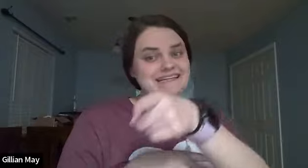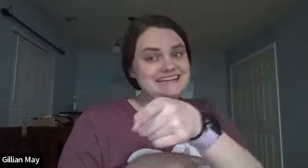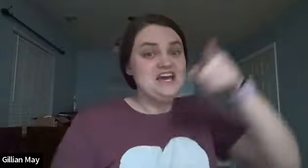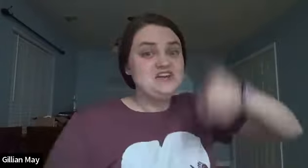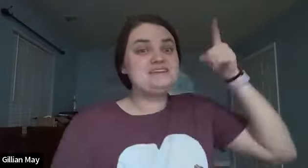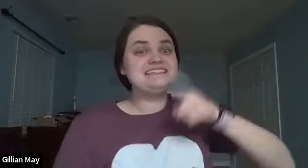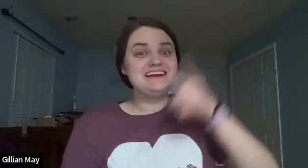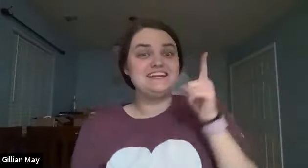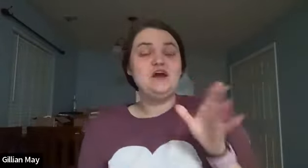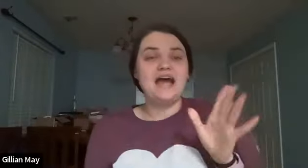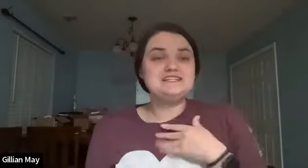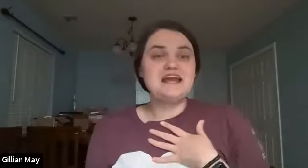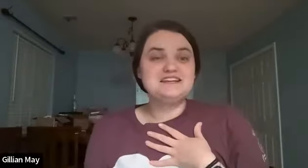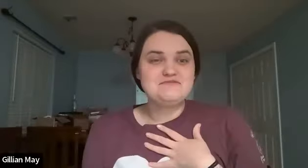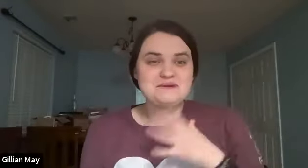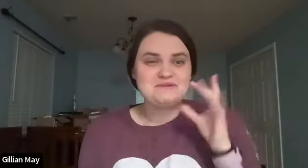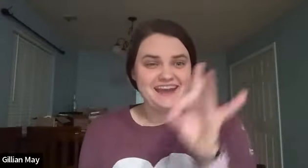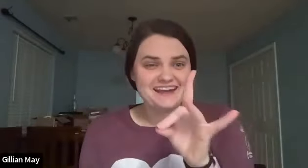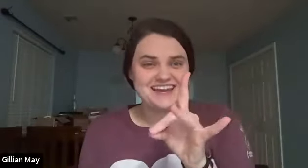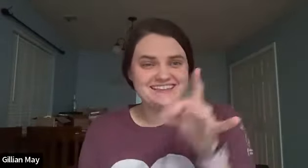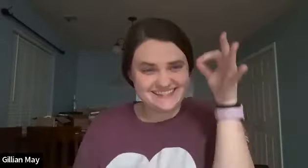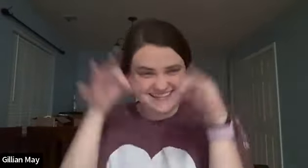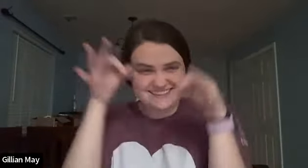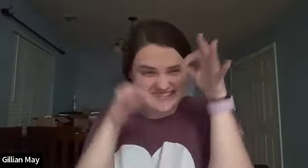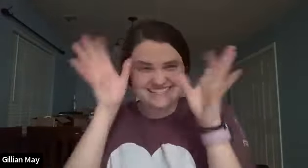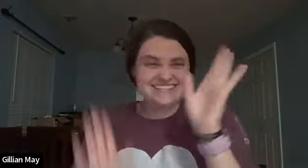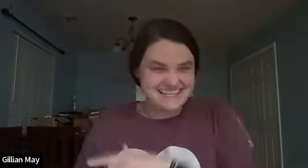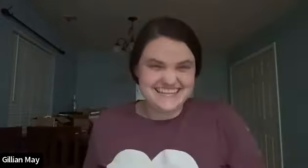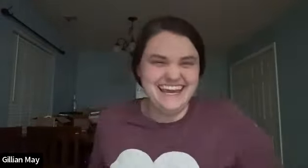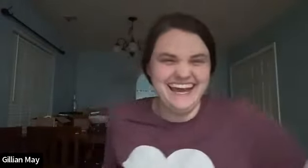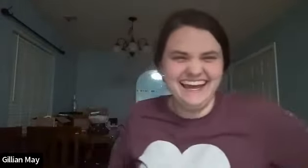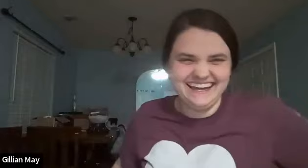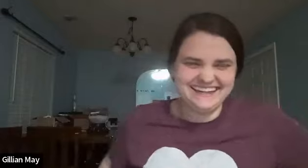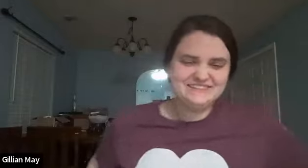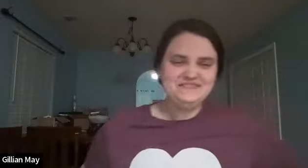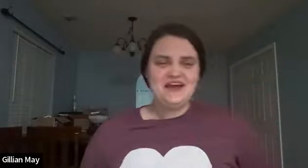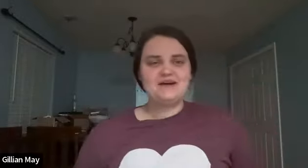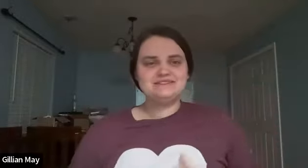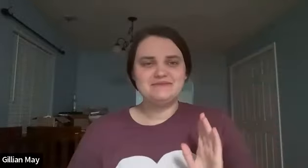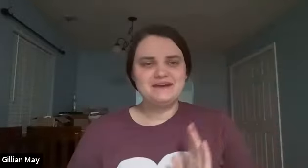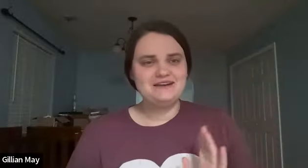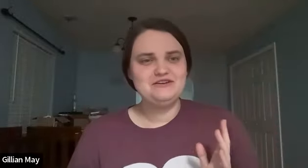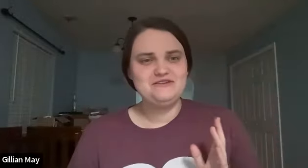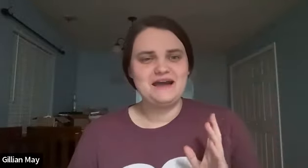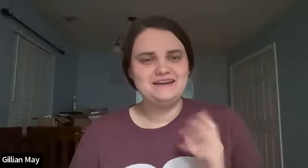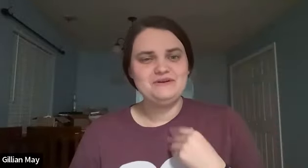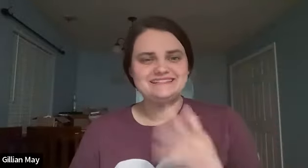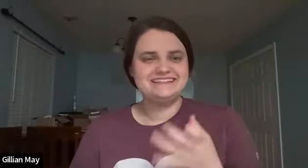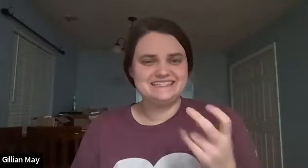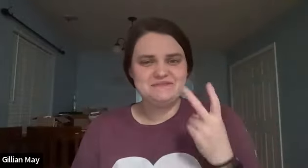Yes, no, that's exactly it. I didn't know if people would catch that, like the scales of justice. Yes. I was like, I don't know if I always like to say my